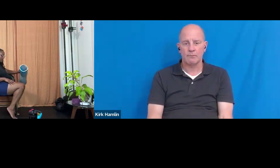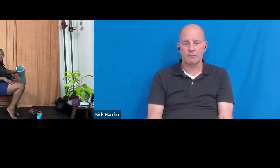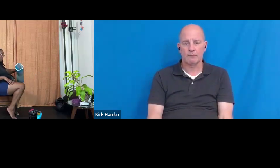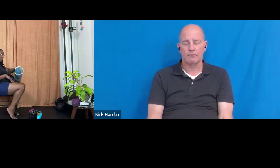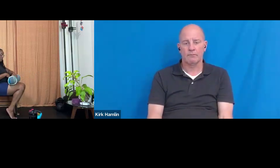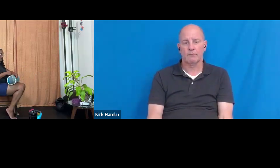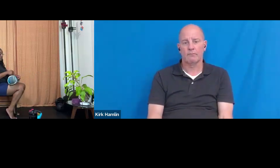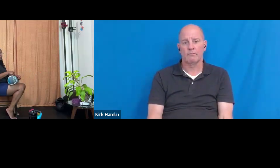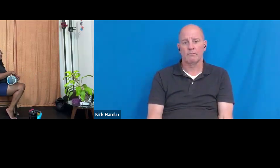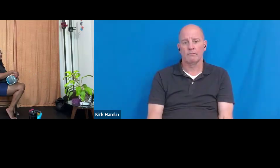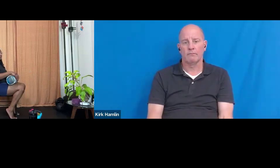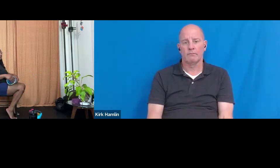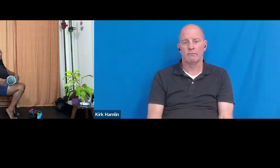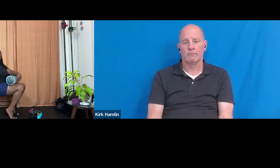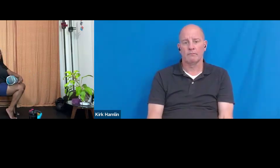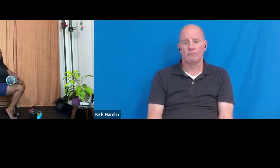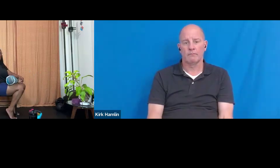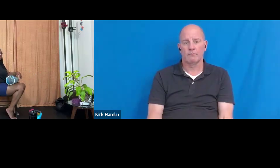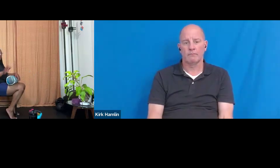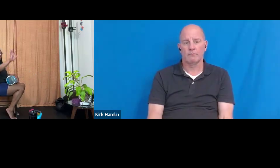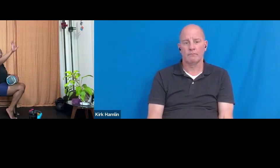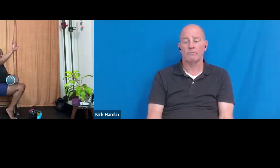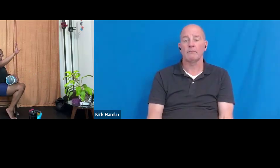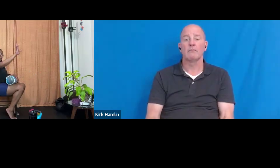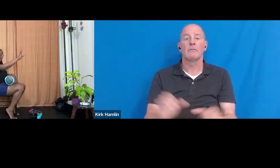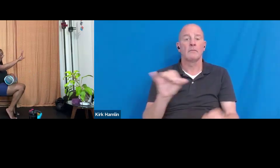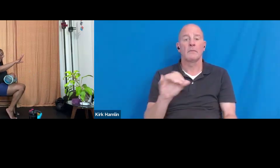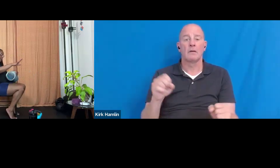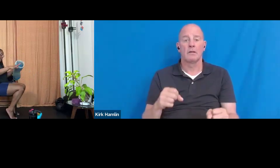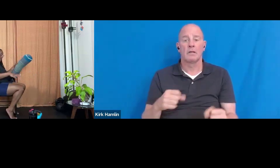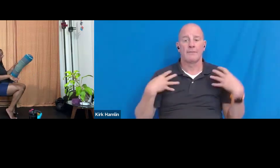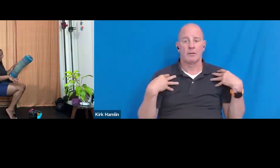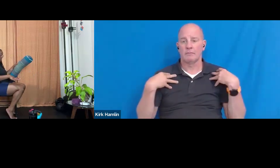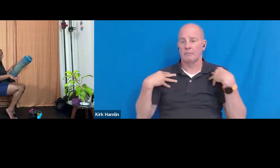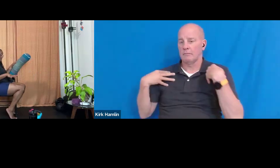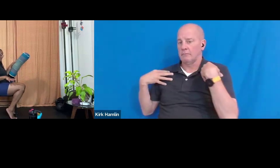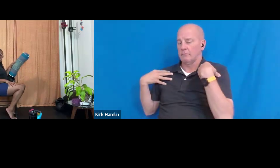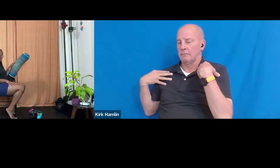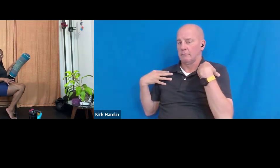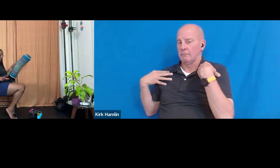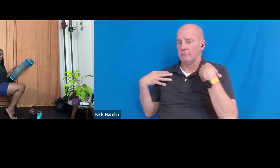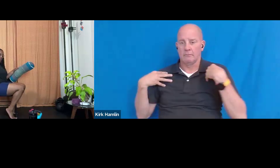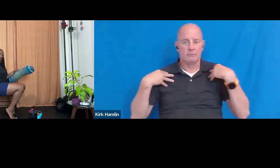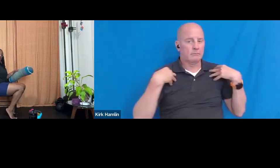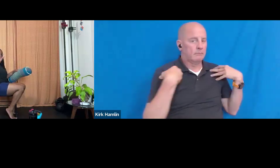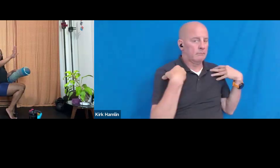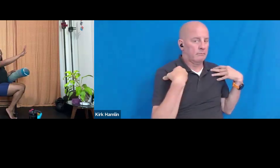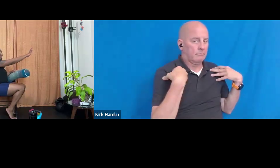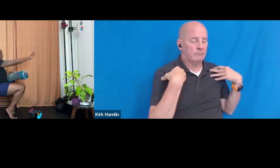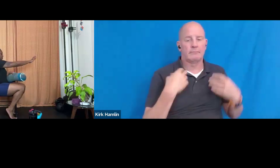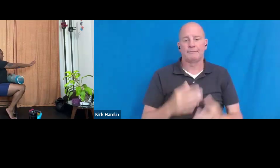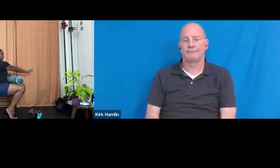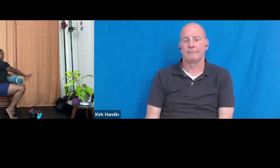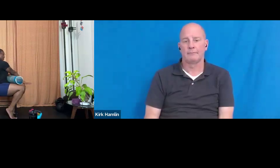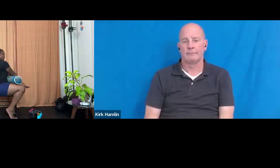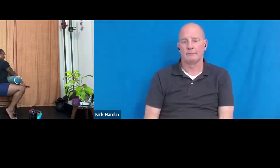side, or you can turn your body by keeping the leg still and